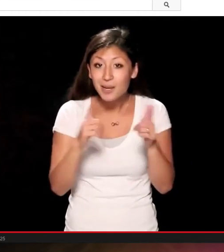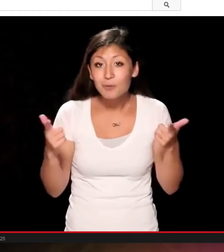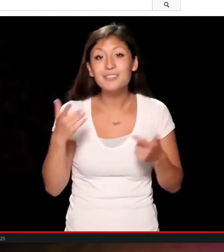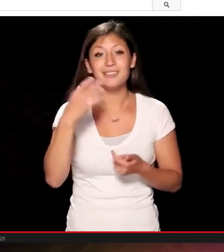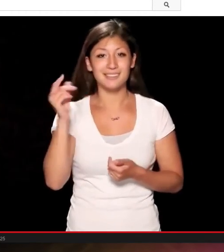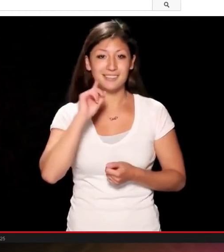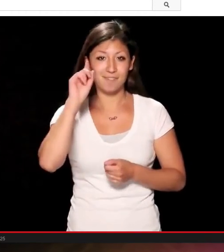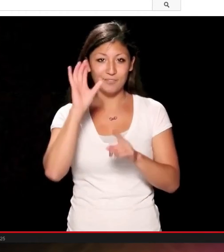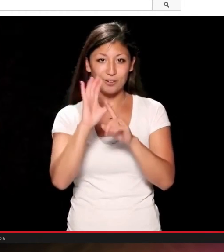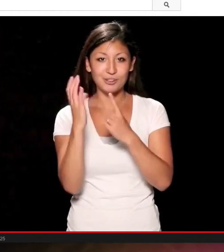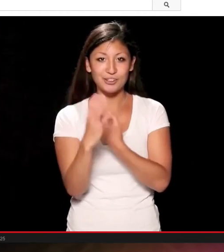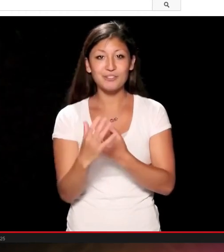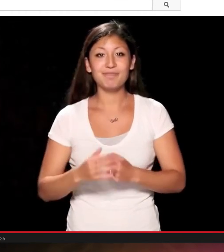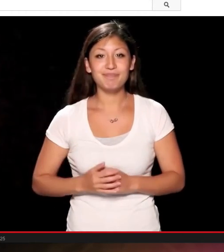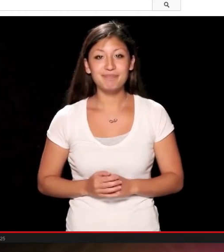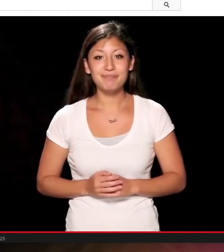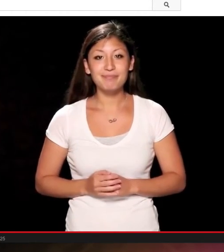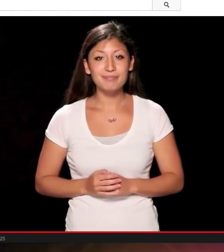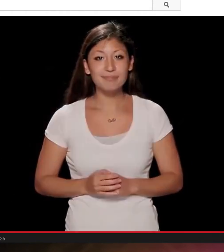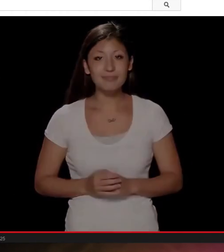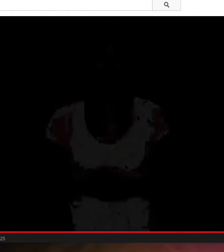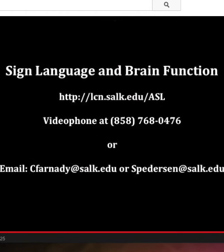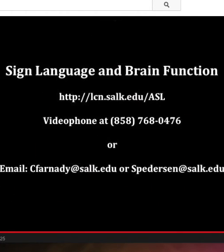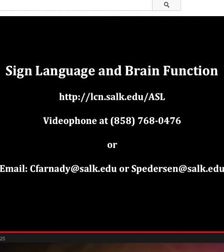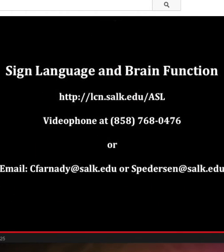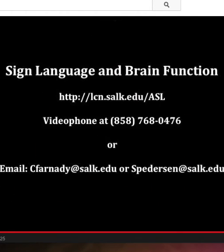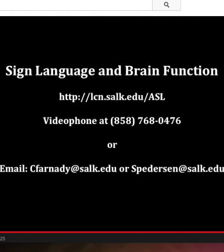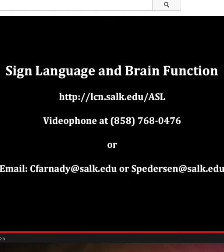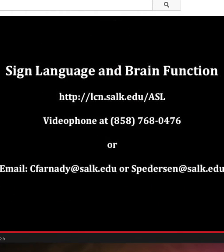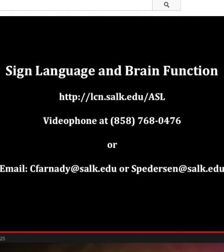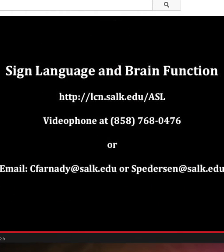so I can inform you about the relationship of sign language and the deaf culture.